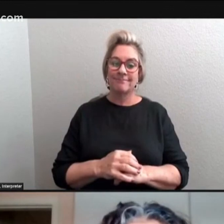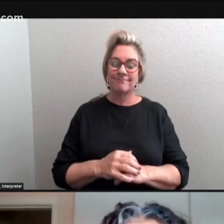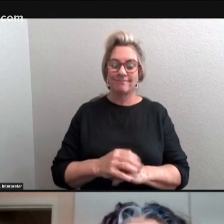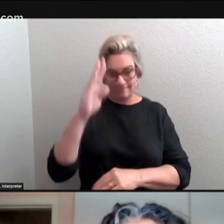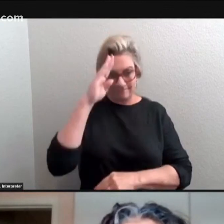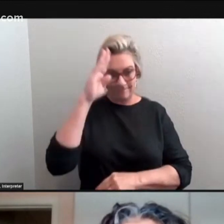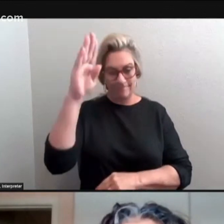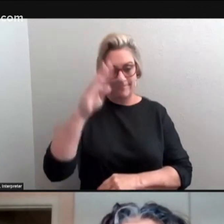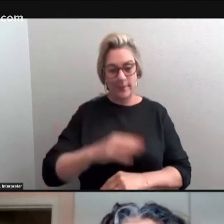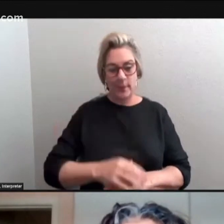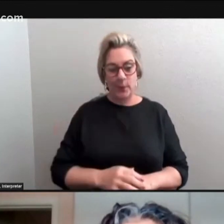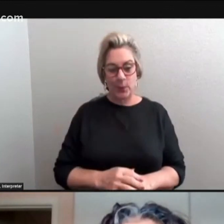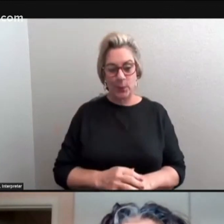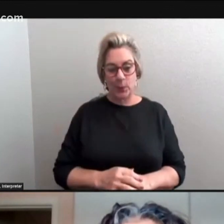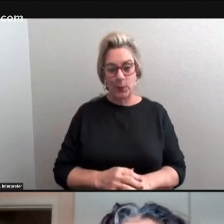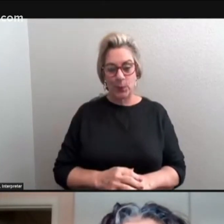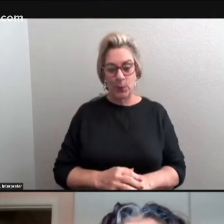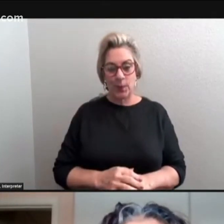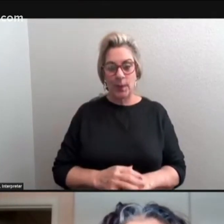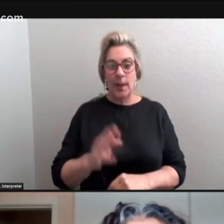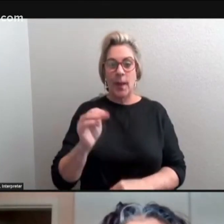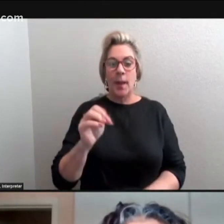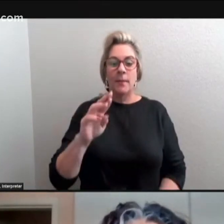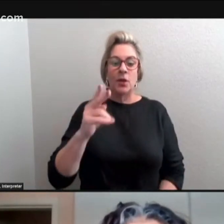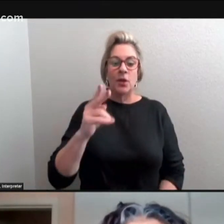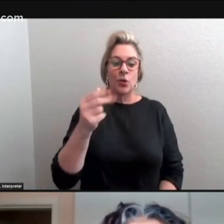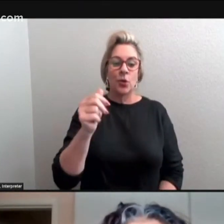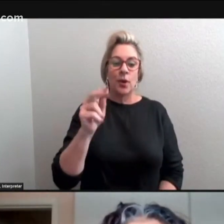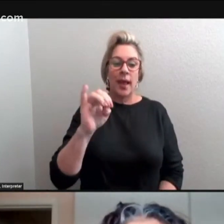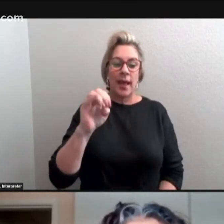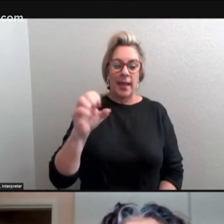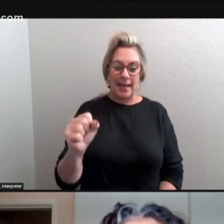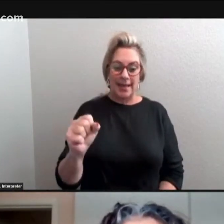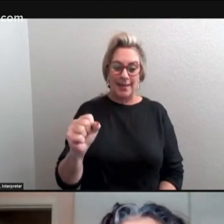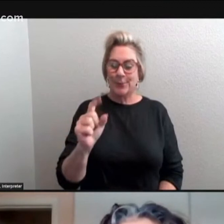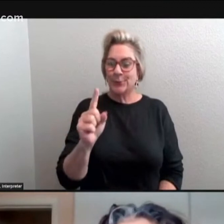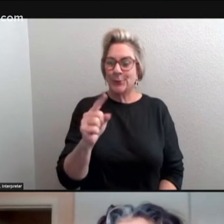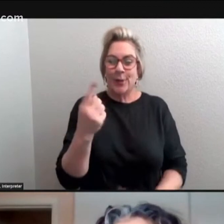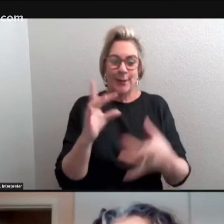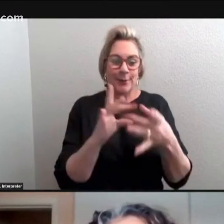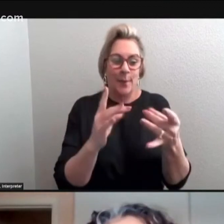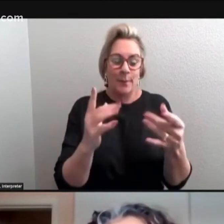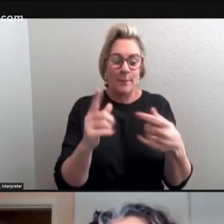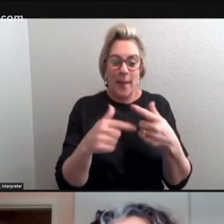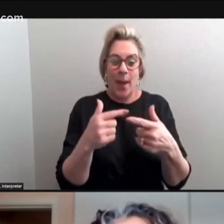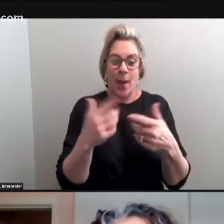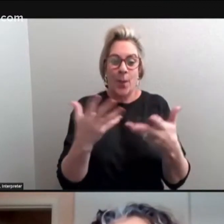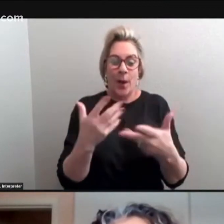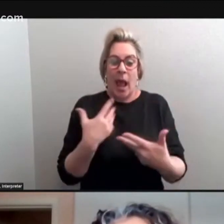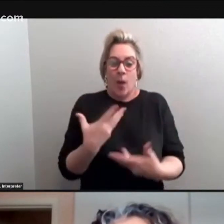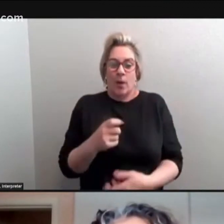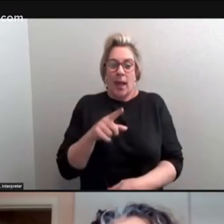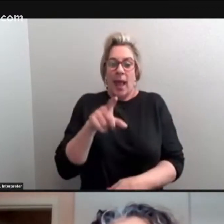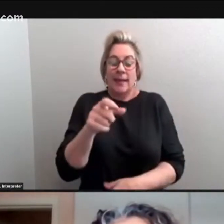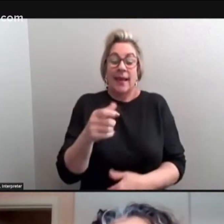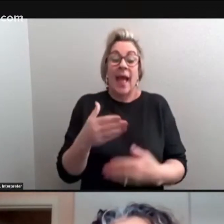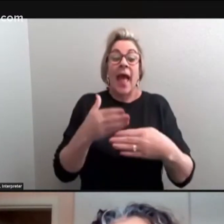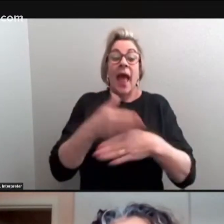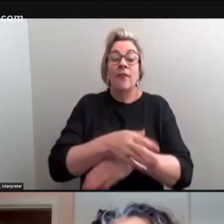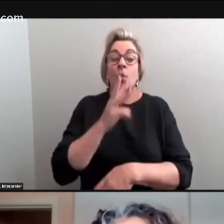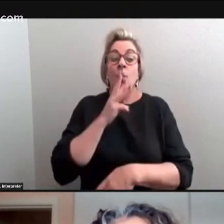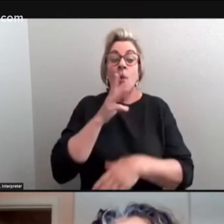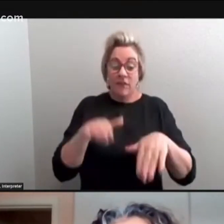Hi. Mr. Hayes actually was just getting to what I wanted to ask about. After the floods, we